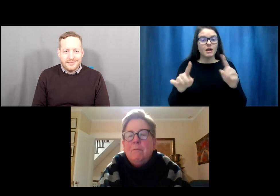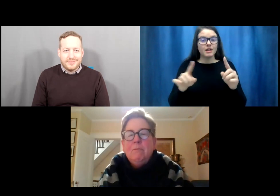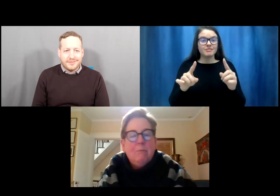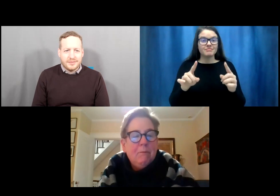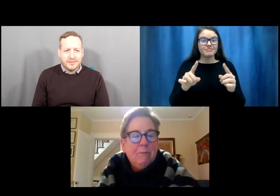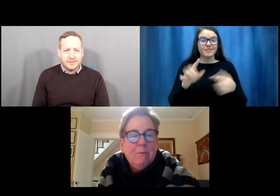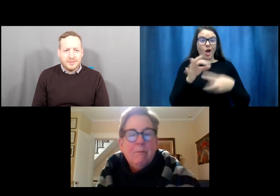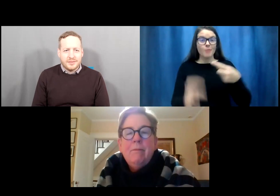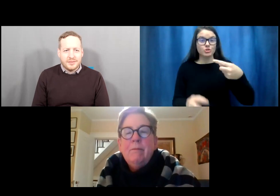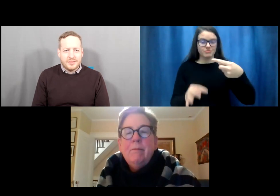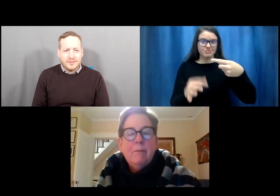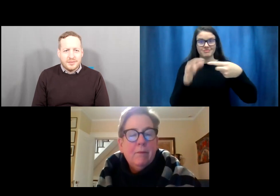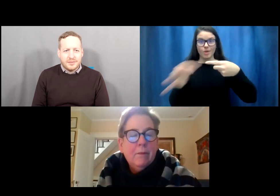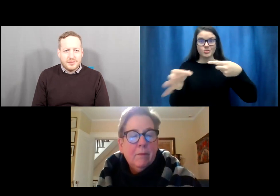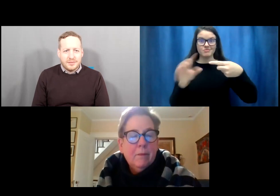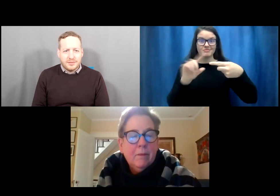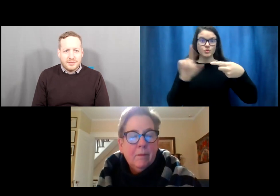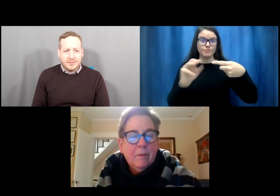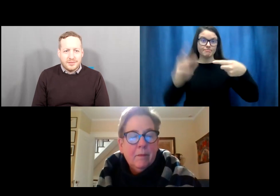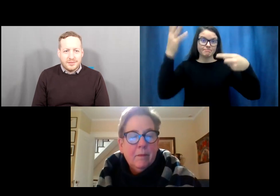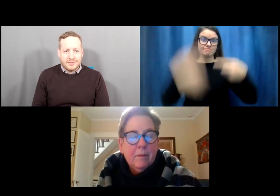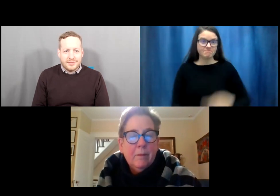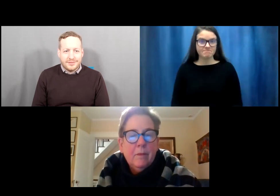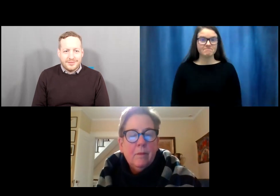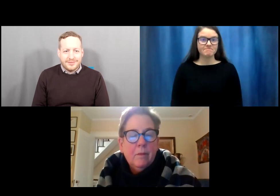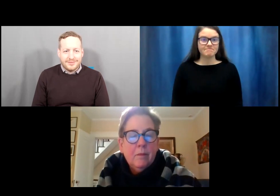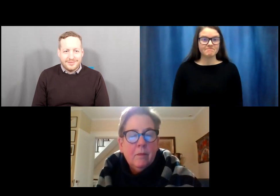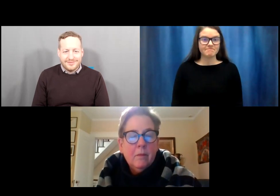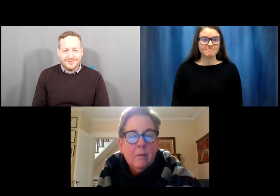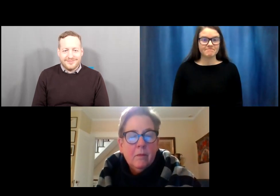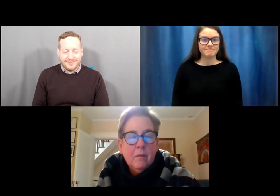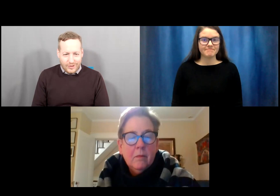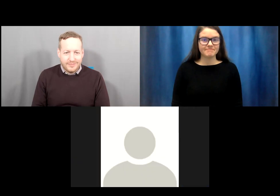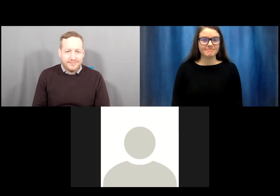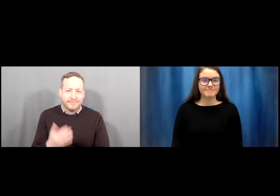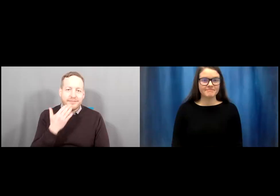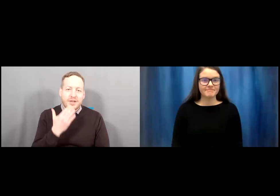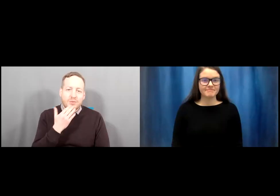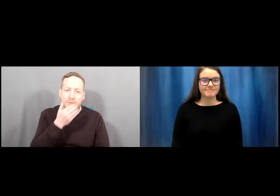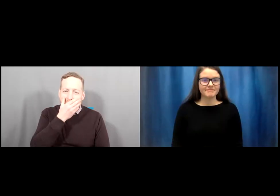got.